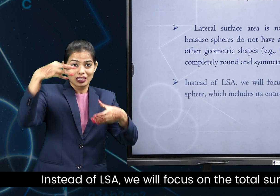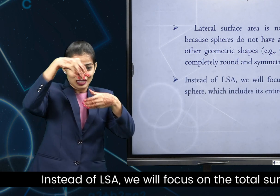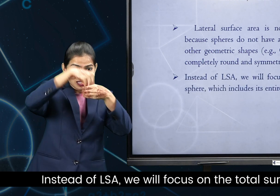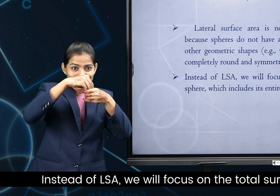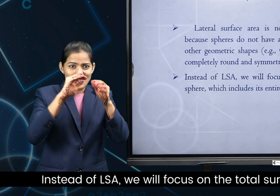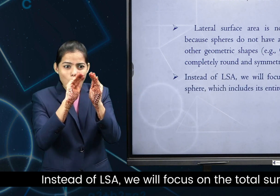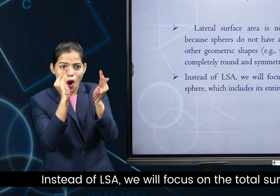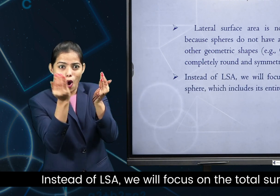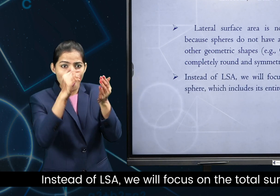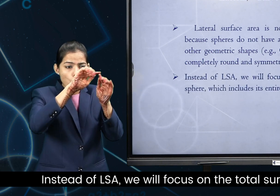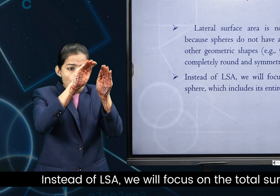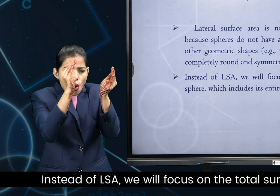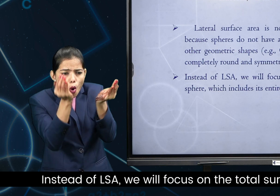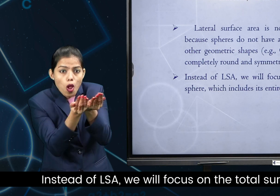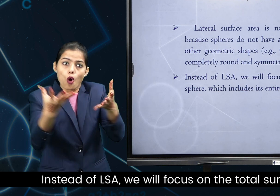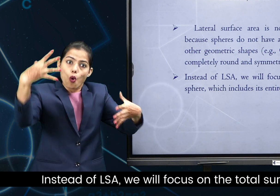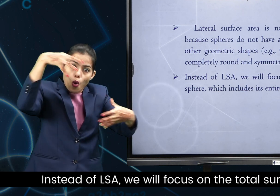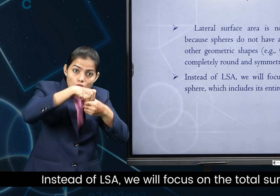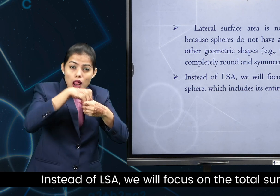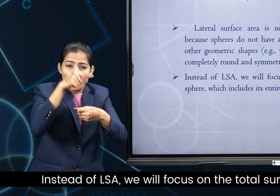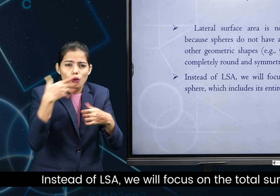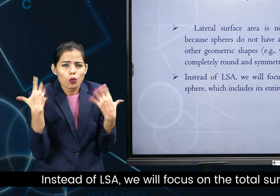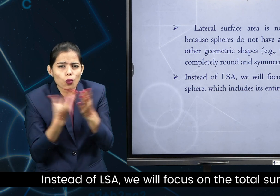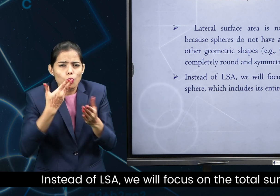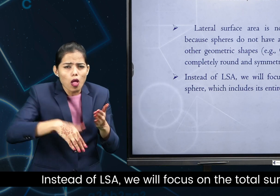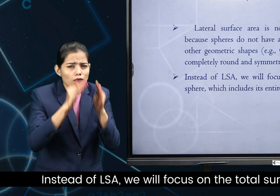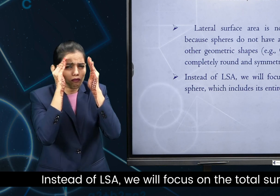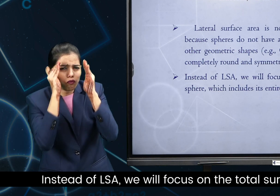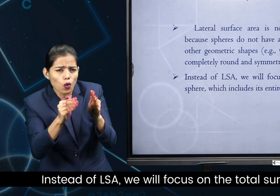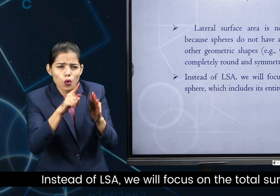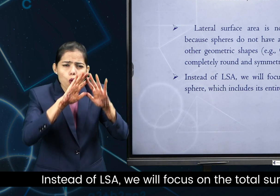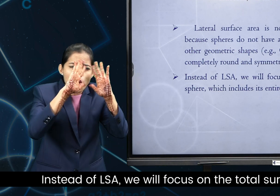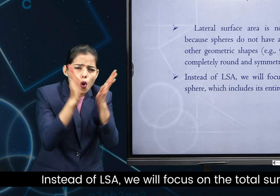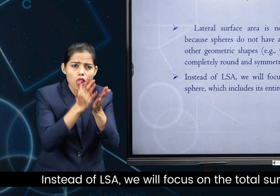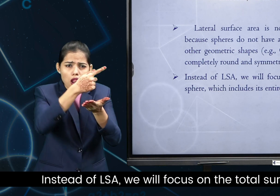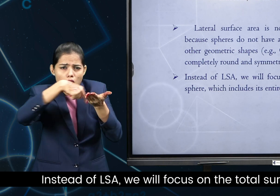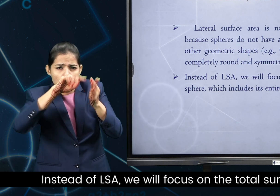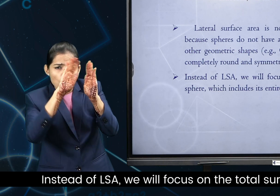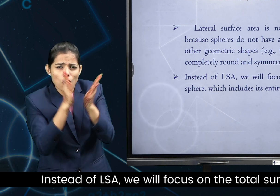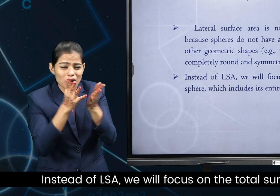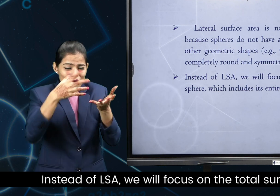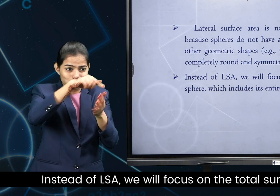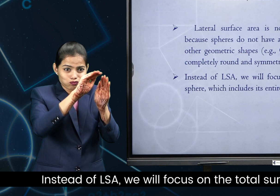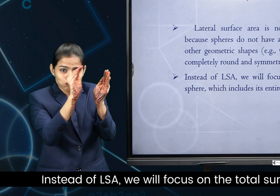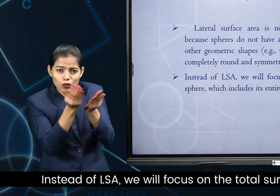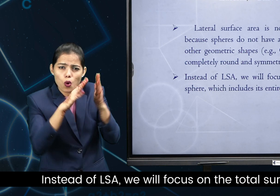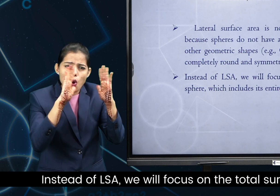Instead of lateral surface area, we will focus on the total surface area of a sphere,